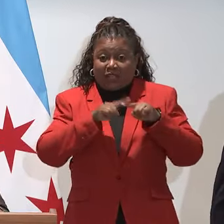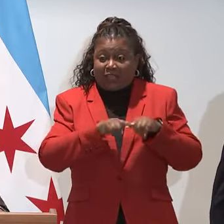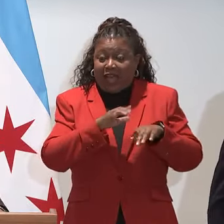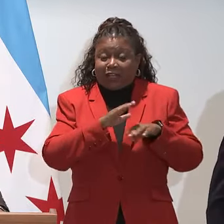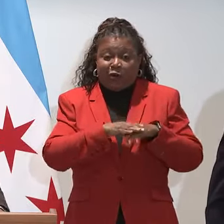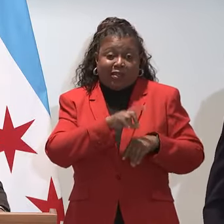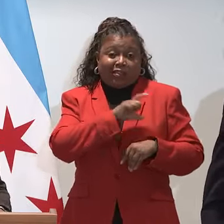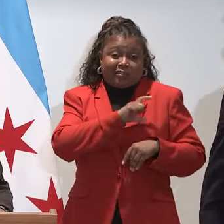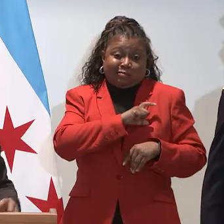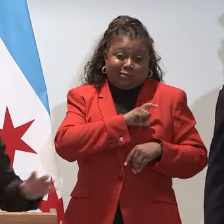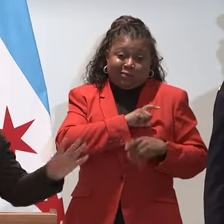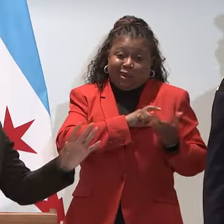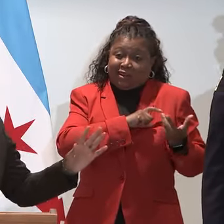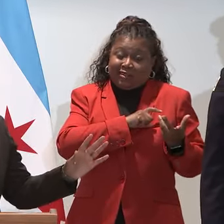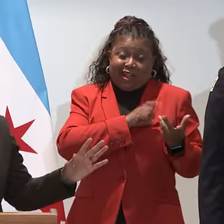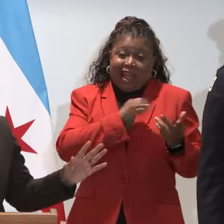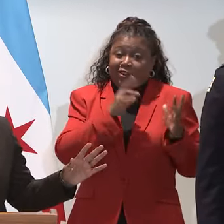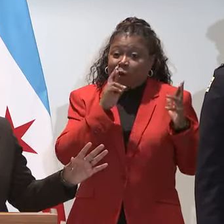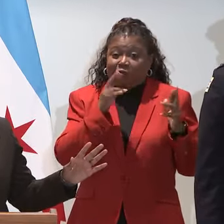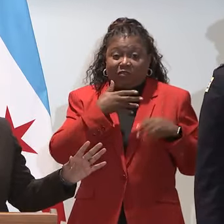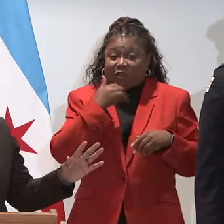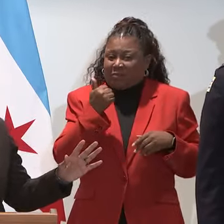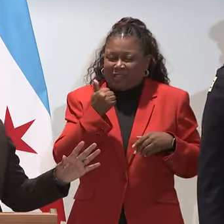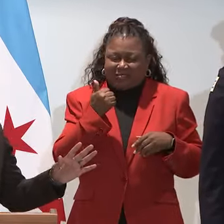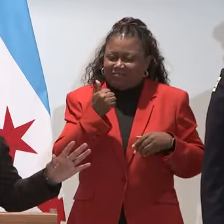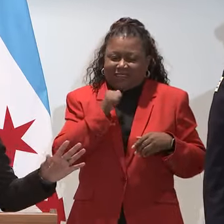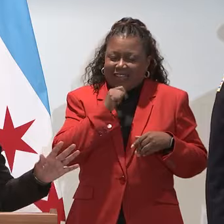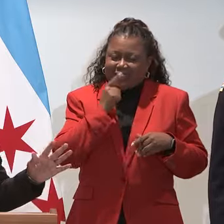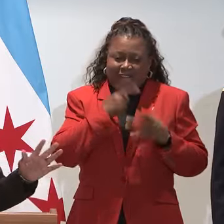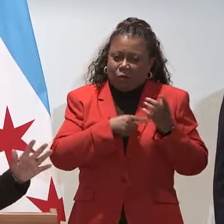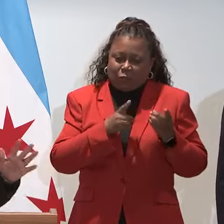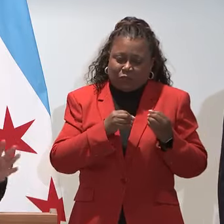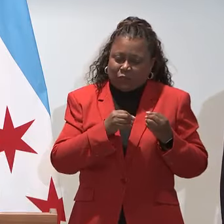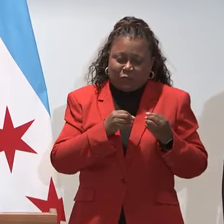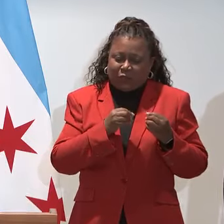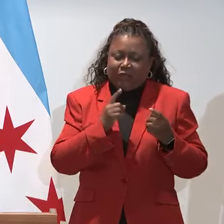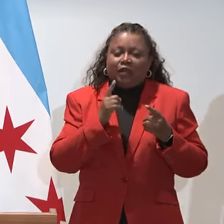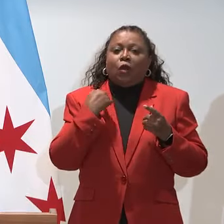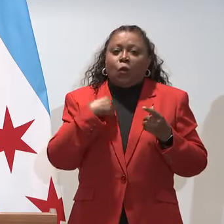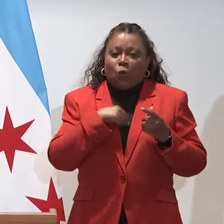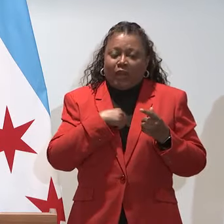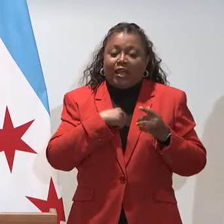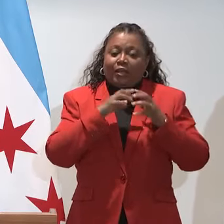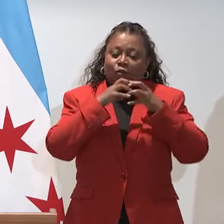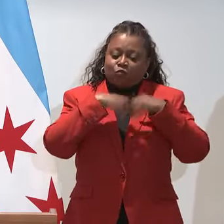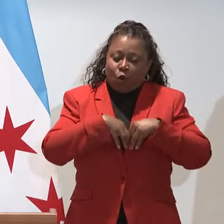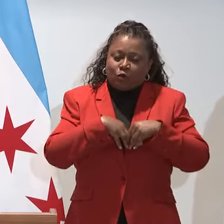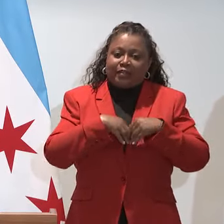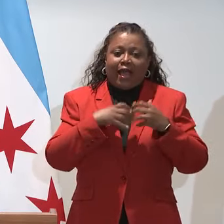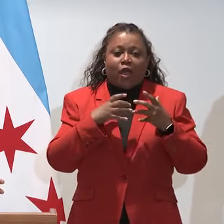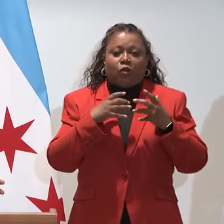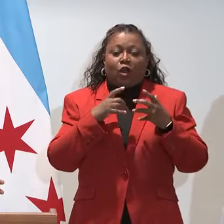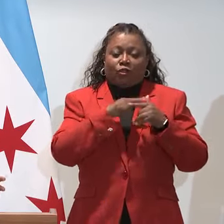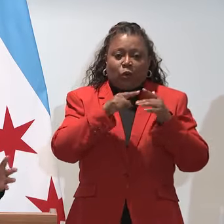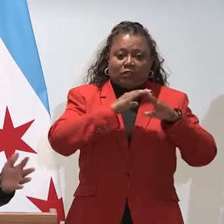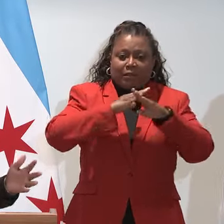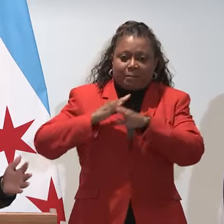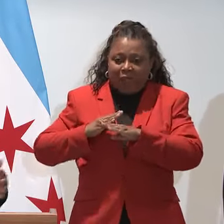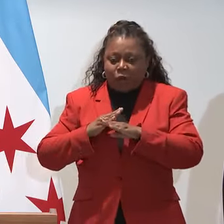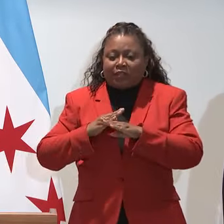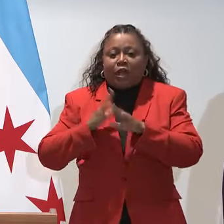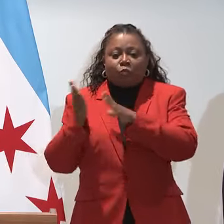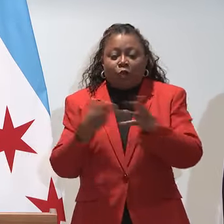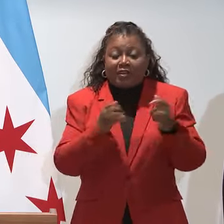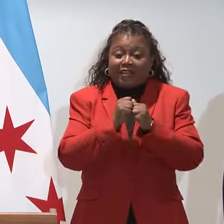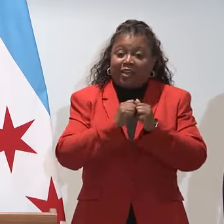upon the Chicago Police Department and hoping for the best. That's not what we do. We broke down those barriers,